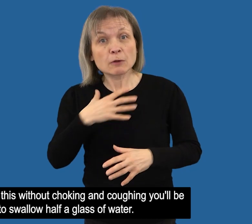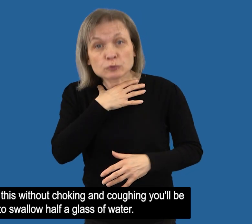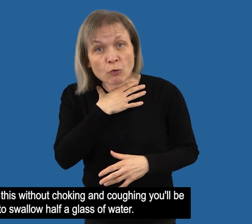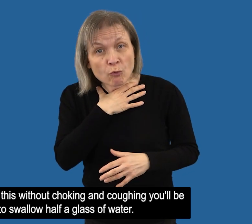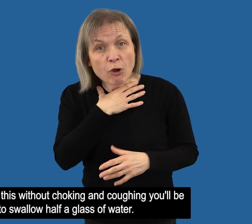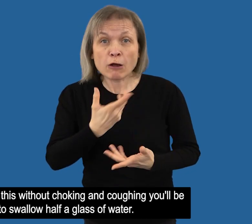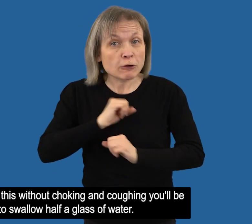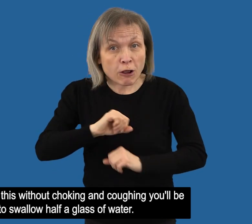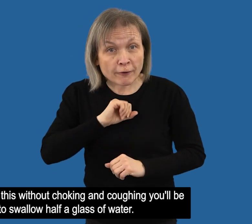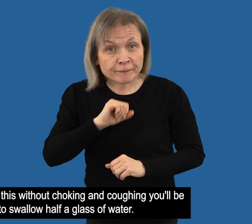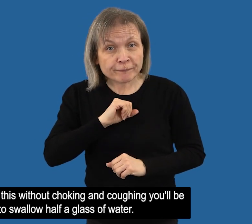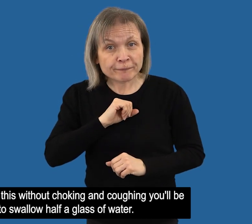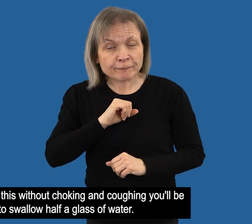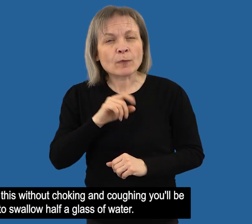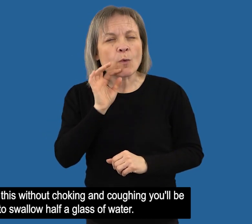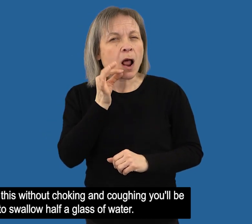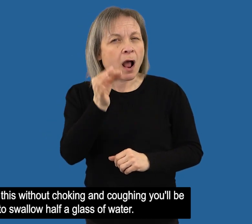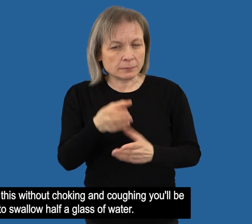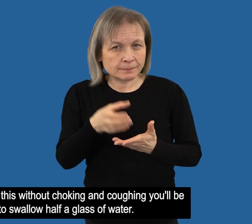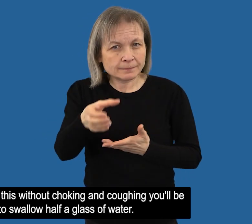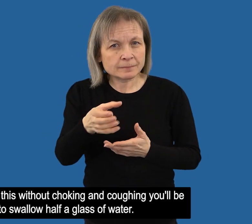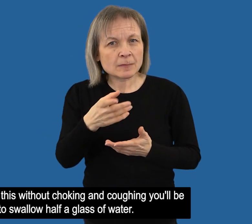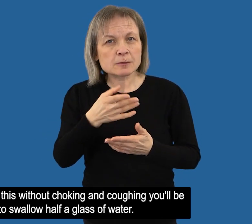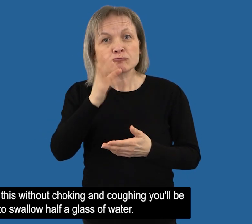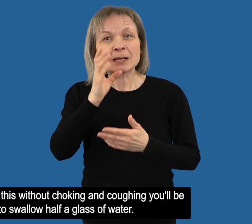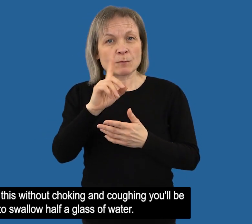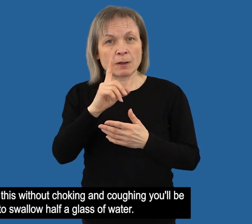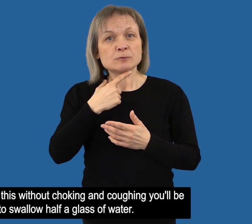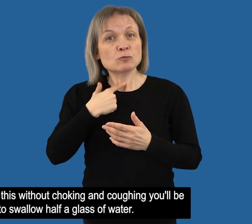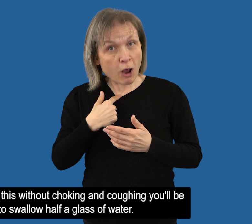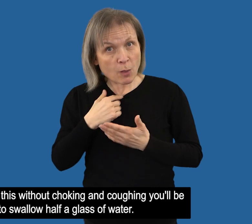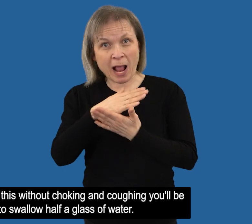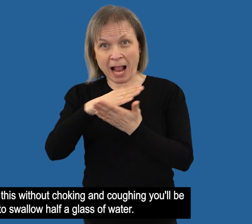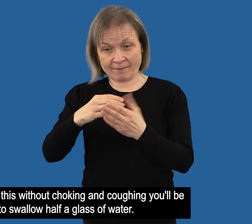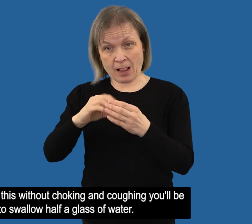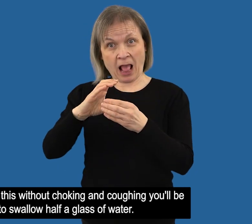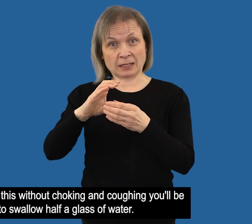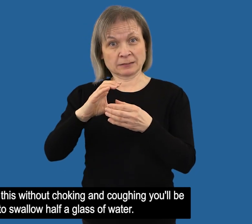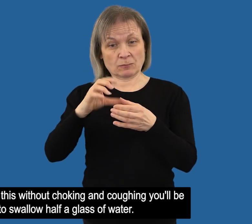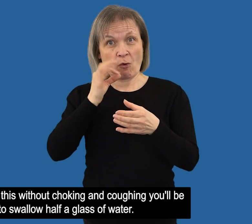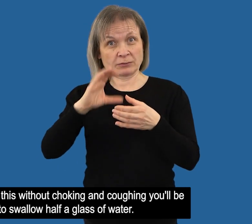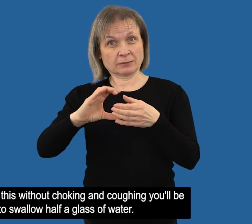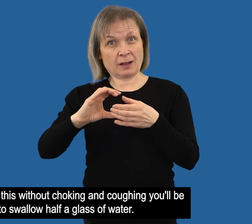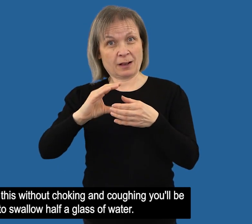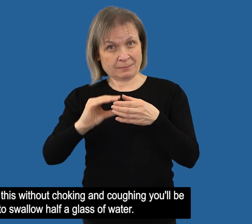If you can swallow this without choking and coughing, you'll be asked to swallow half a glass of water.